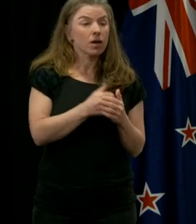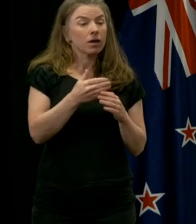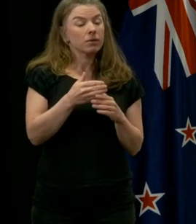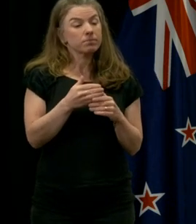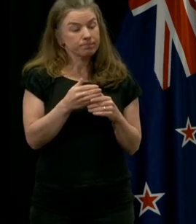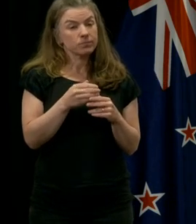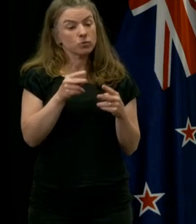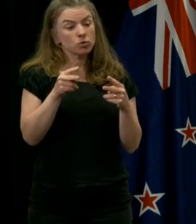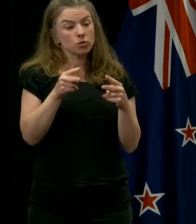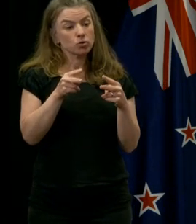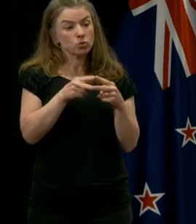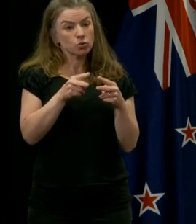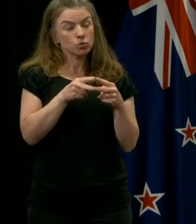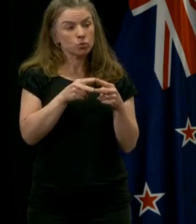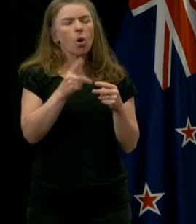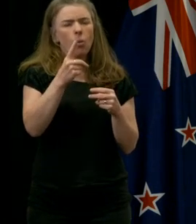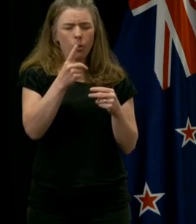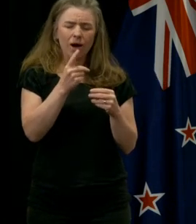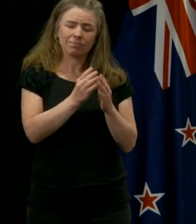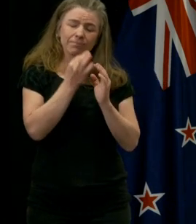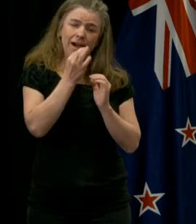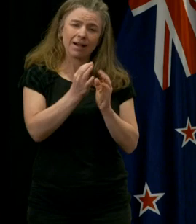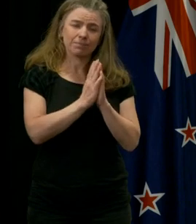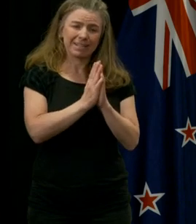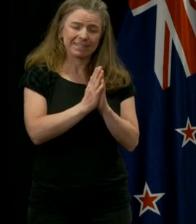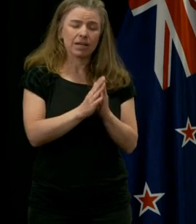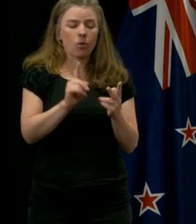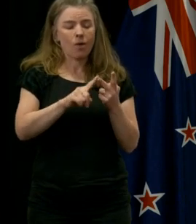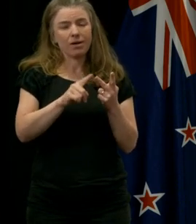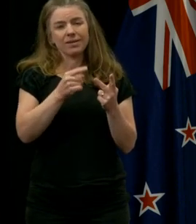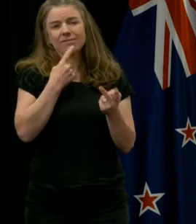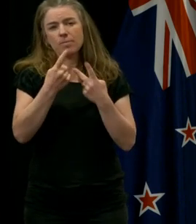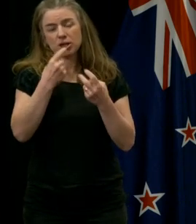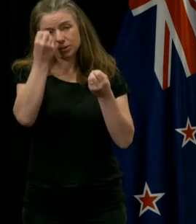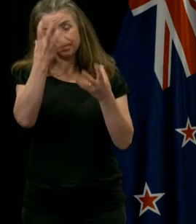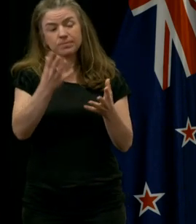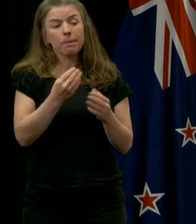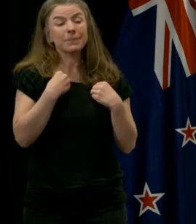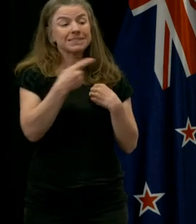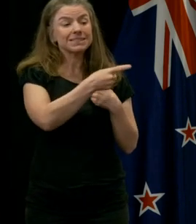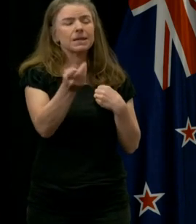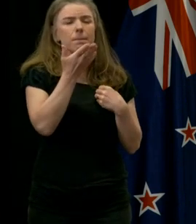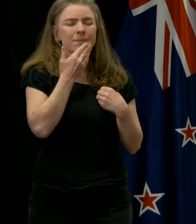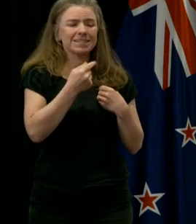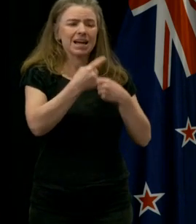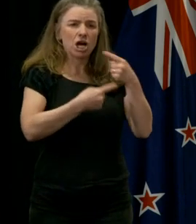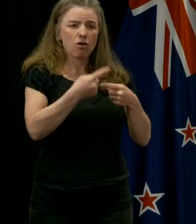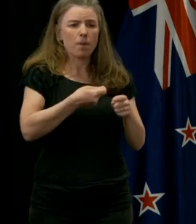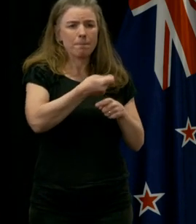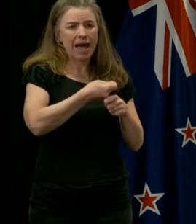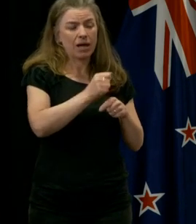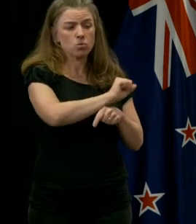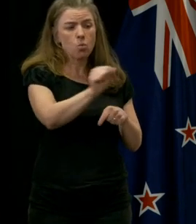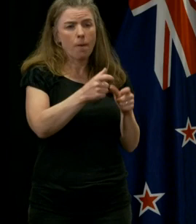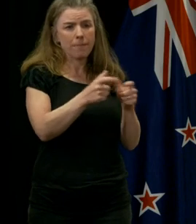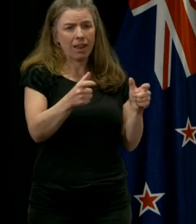2 particular pleas, or 1 plea and 1 piece of information, sorry. Firstly, a plea to businesses to continue to pay their bills